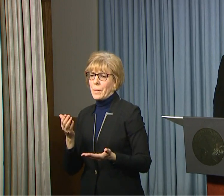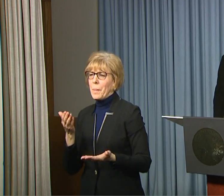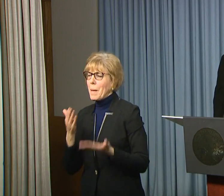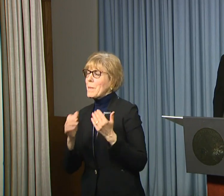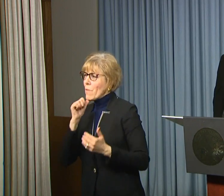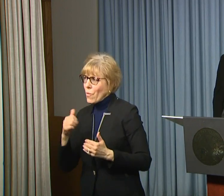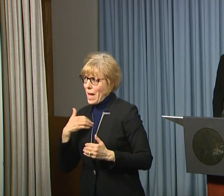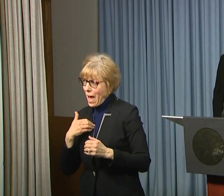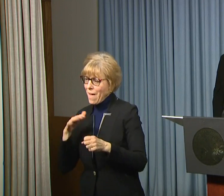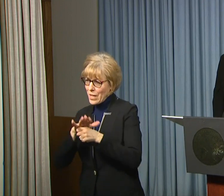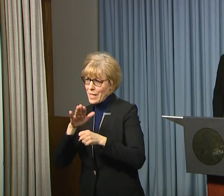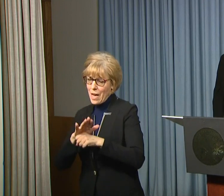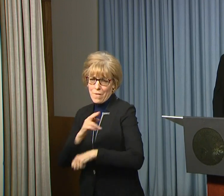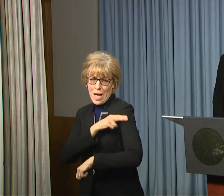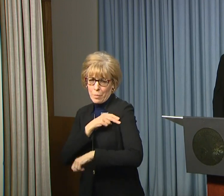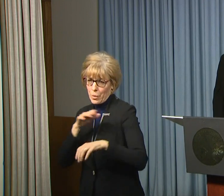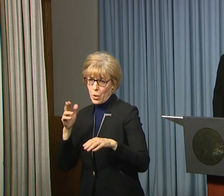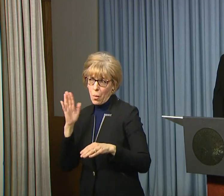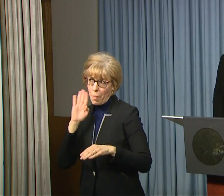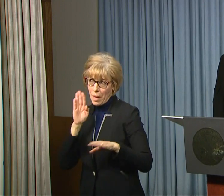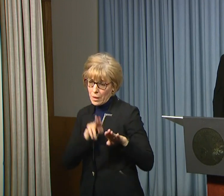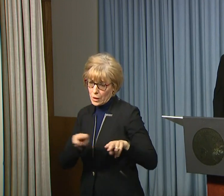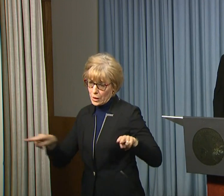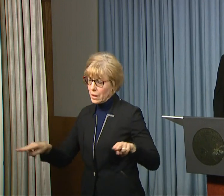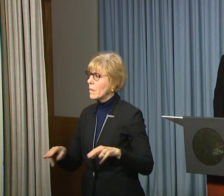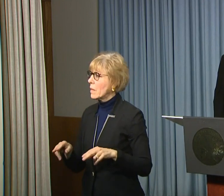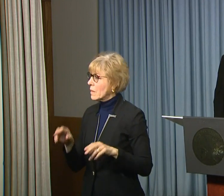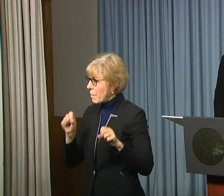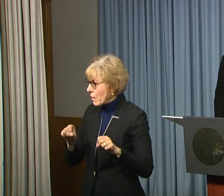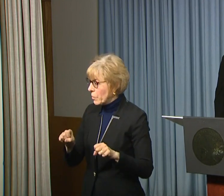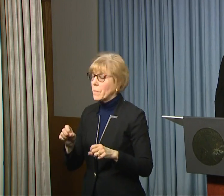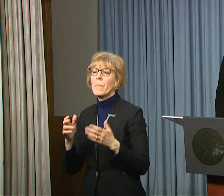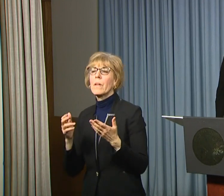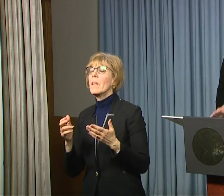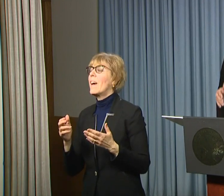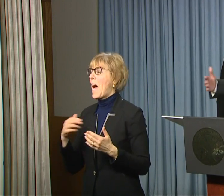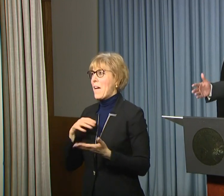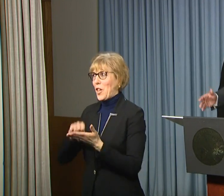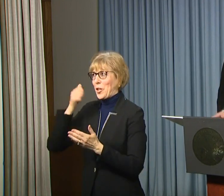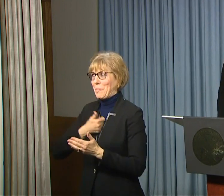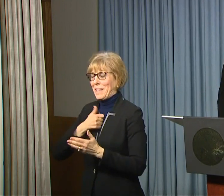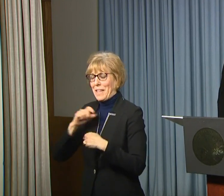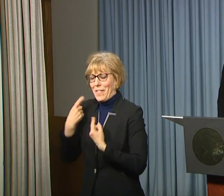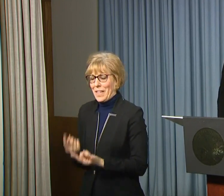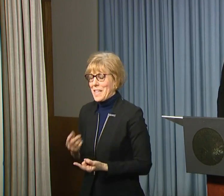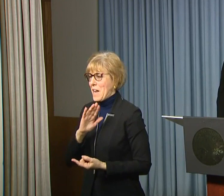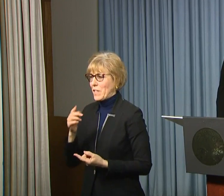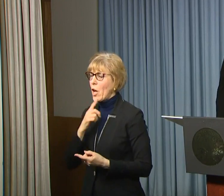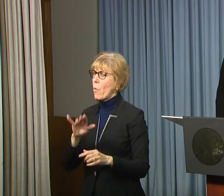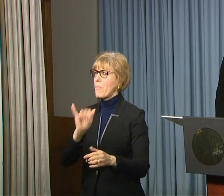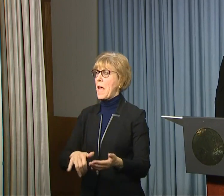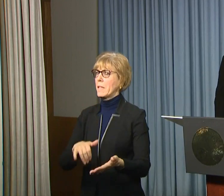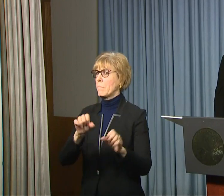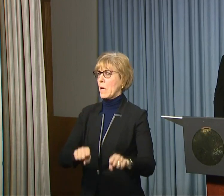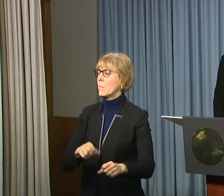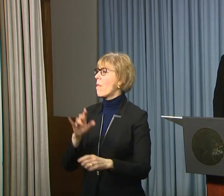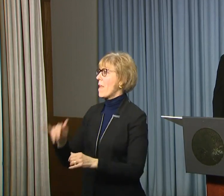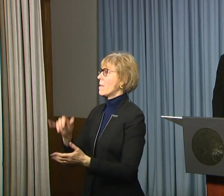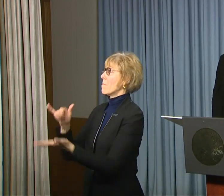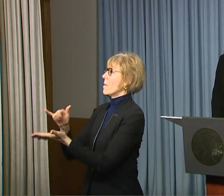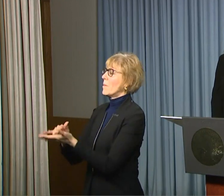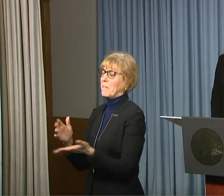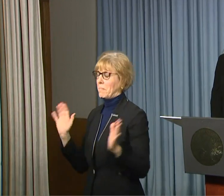know, I've learned in public health that you never say nothing's possible or something's impossible. You know, I think